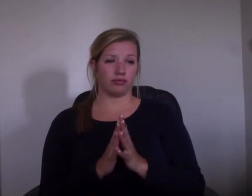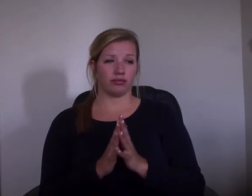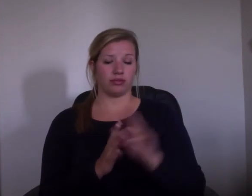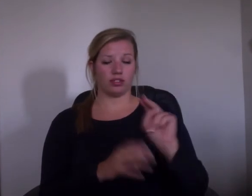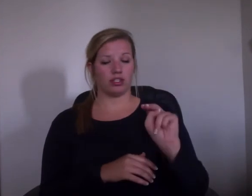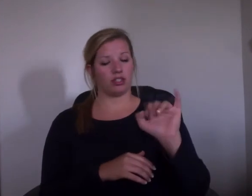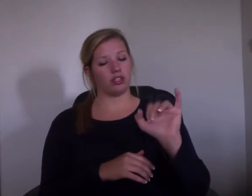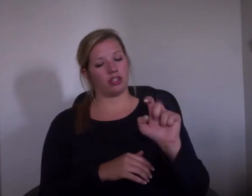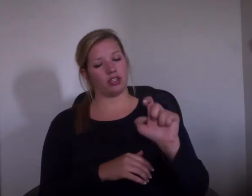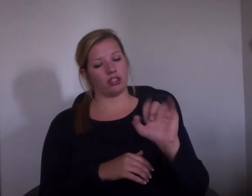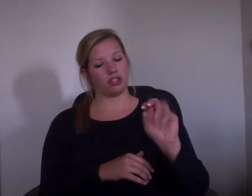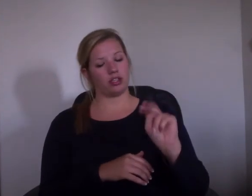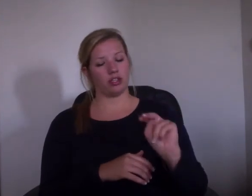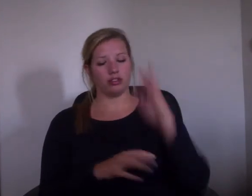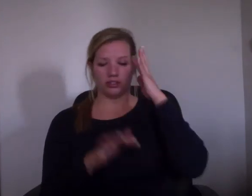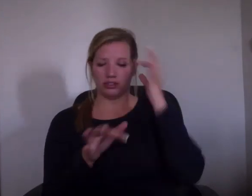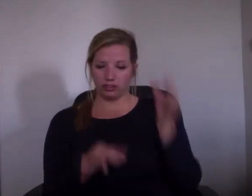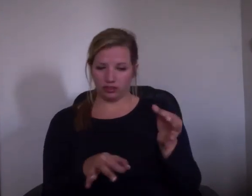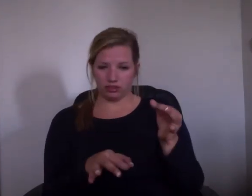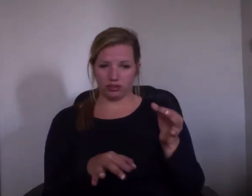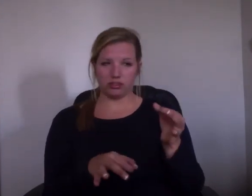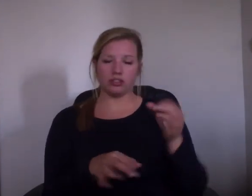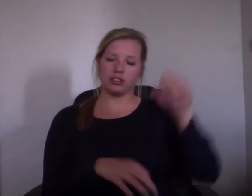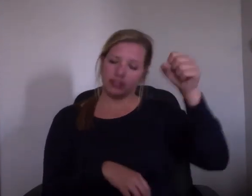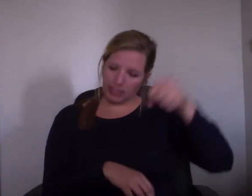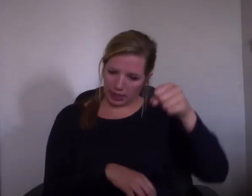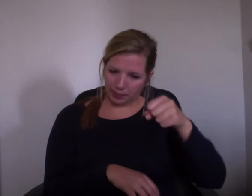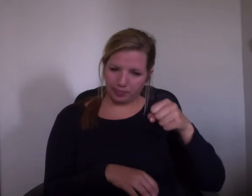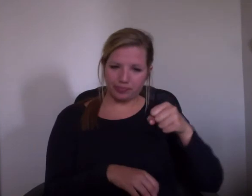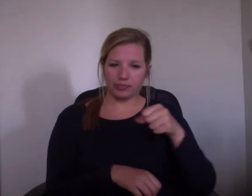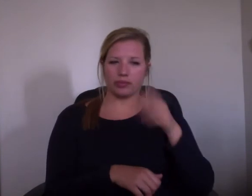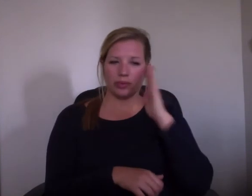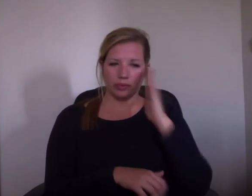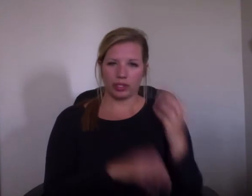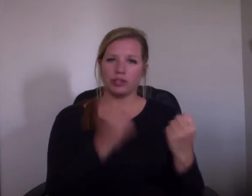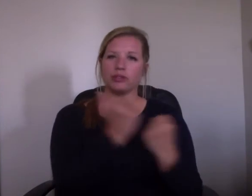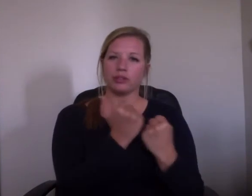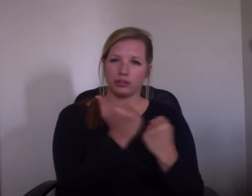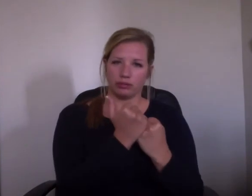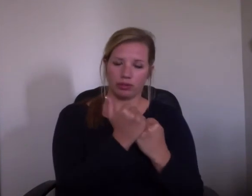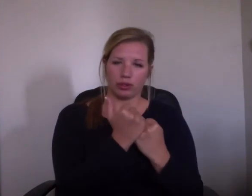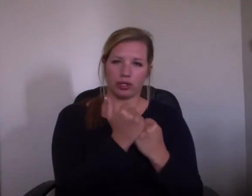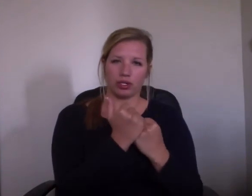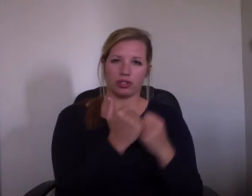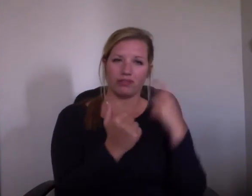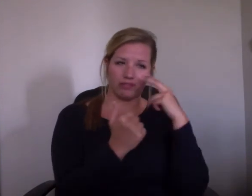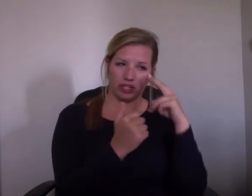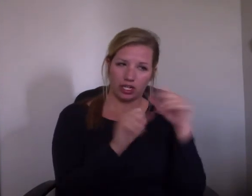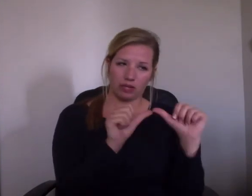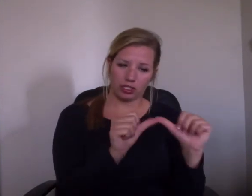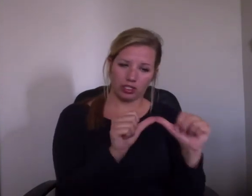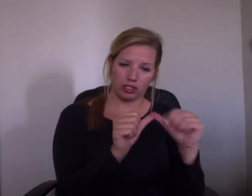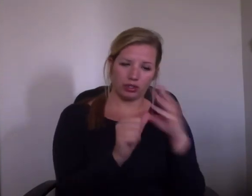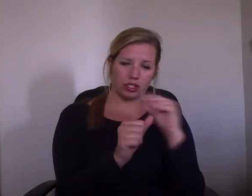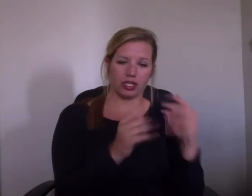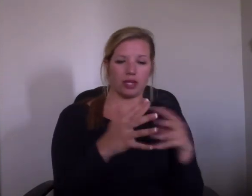decides that, yes, we're still going to support the Vietnamese, we're going to send American troops to fight in Vietnam, but we want to